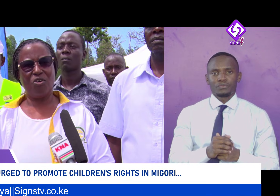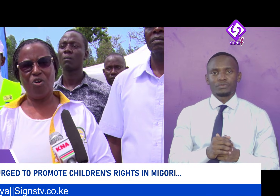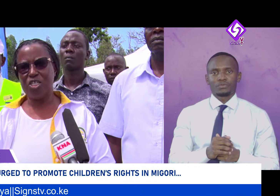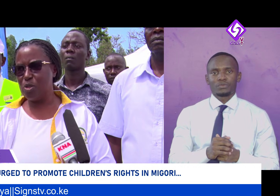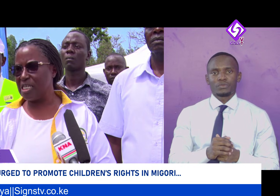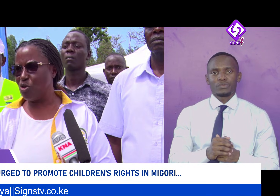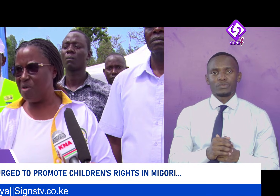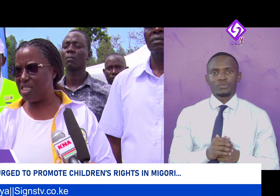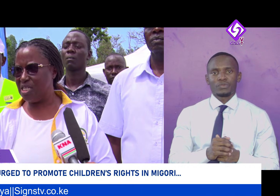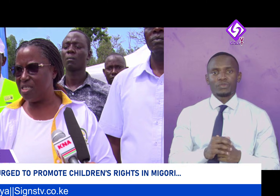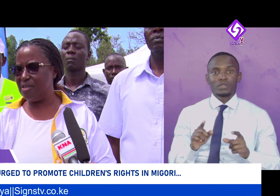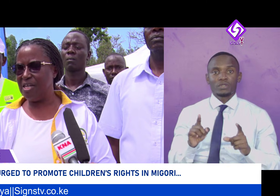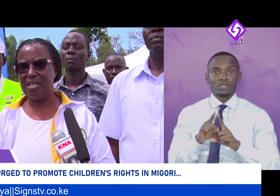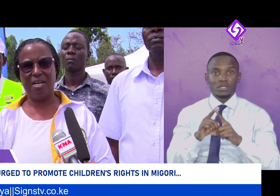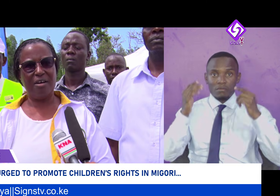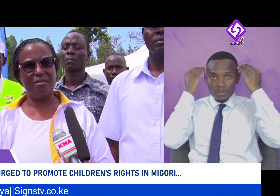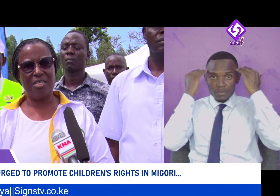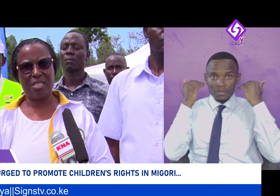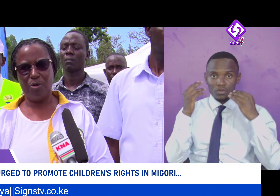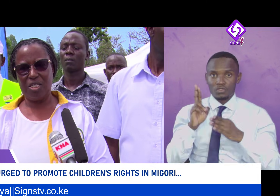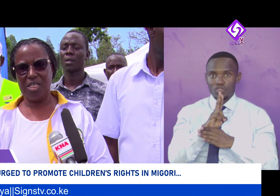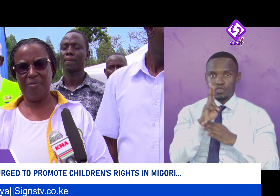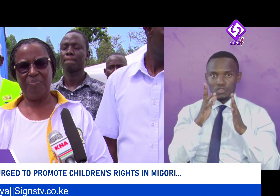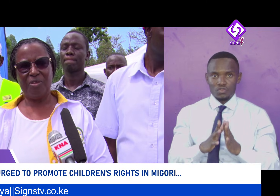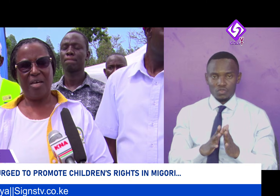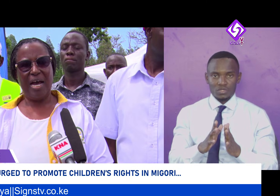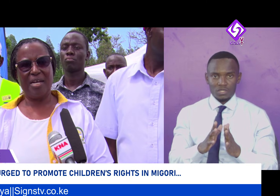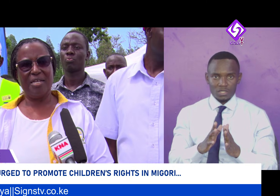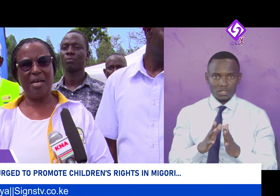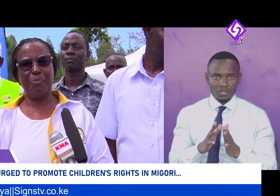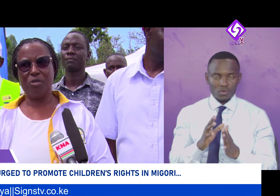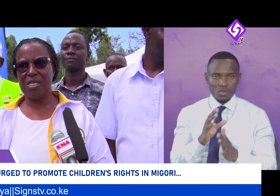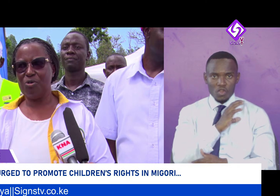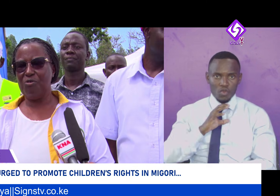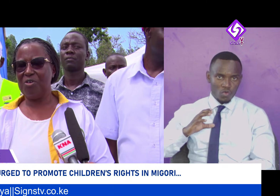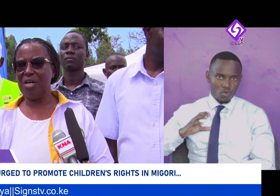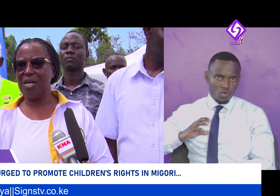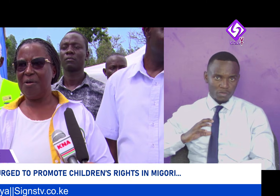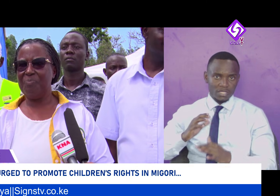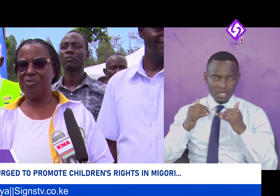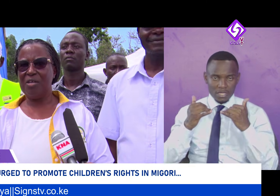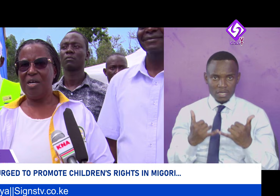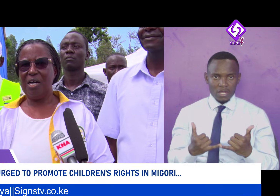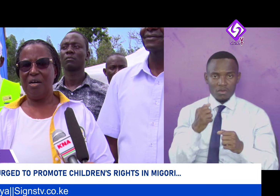The court users committees in this county are in the process of